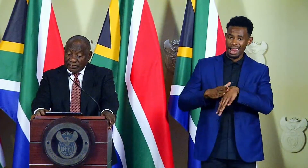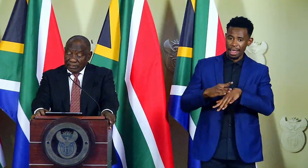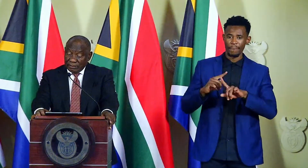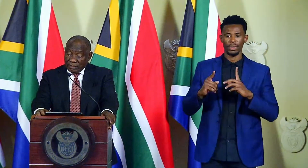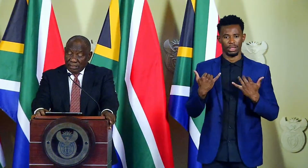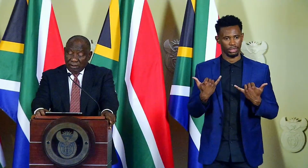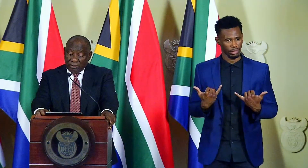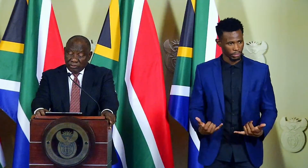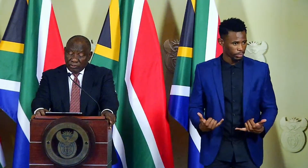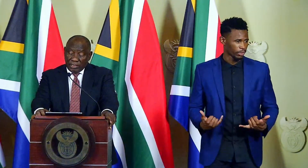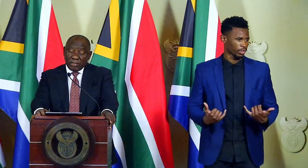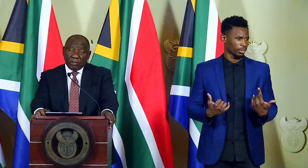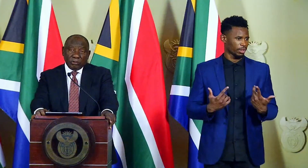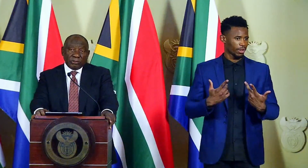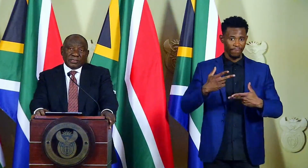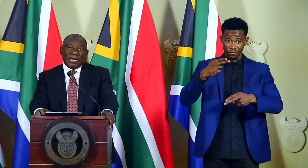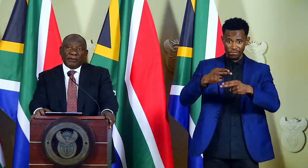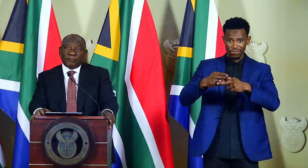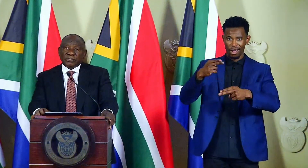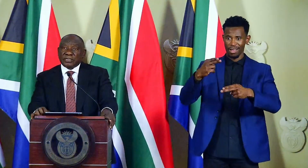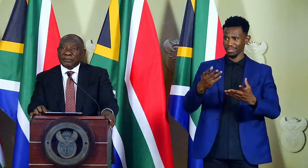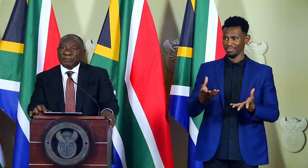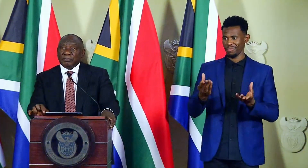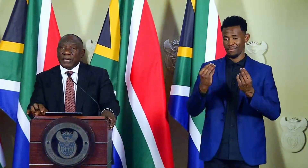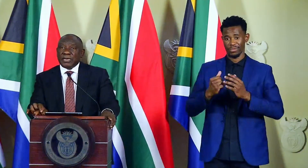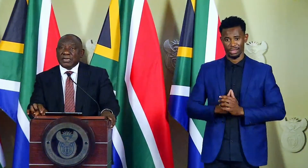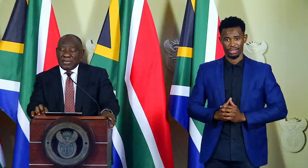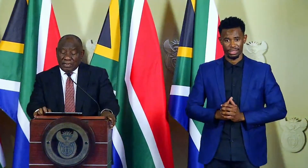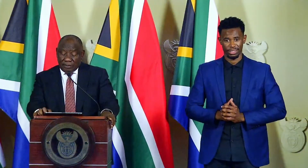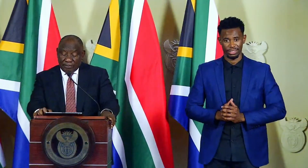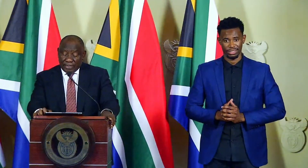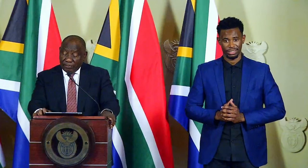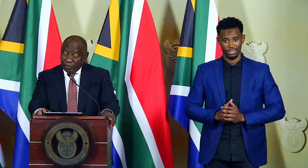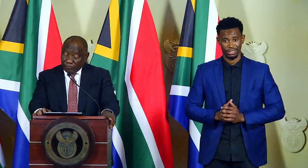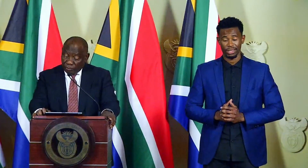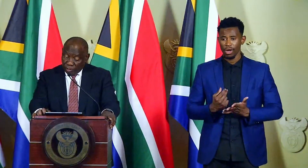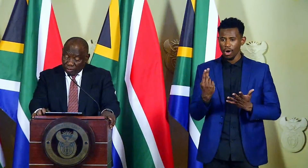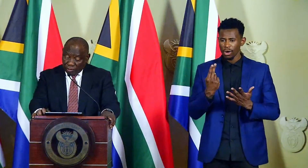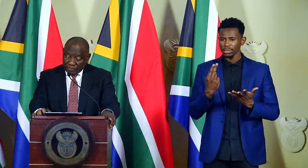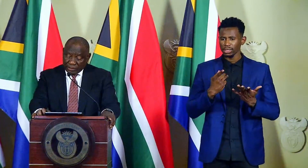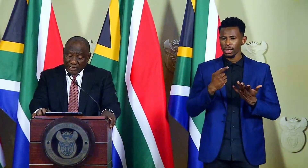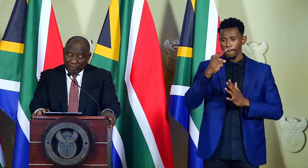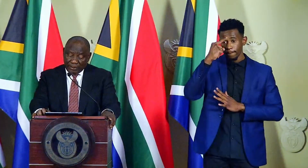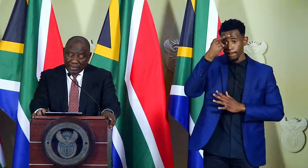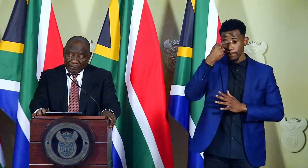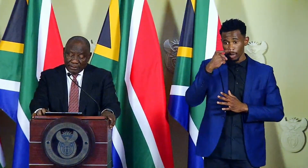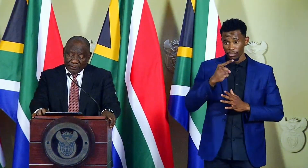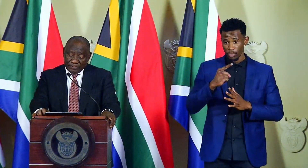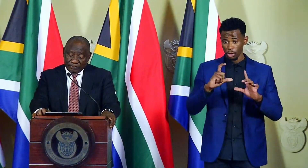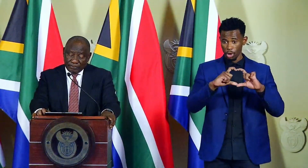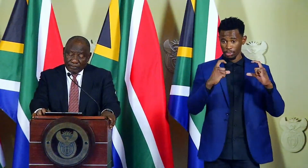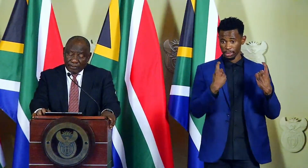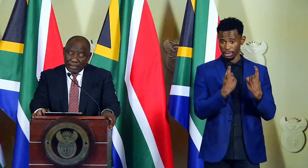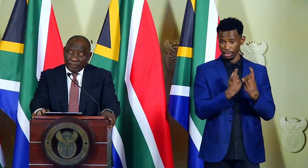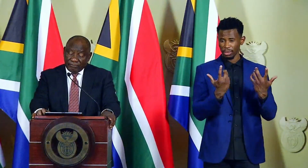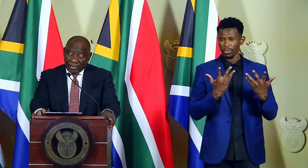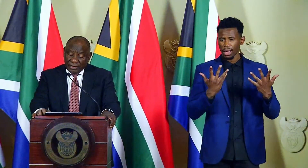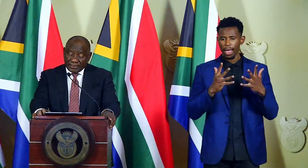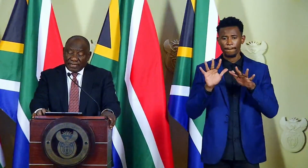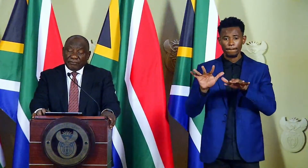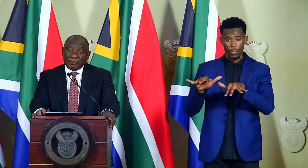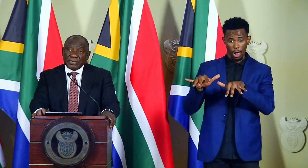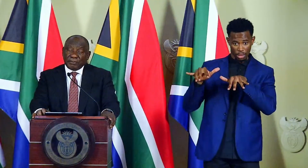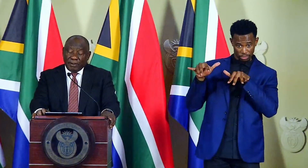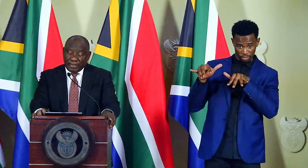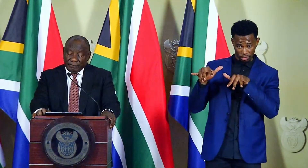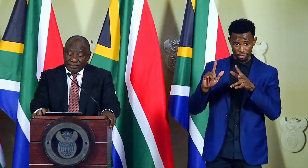arrived. This also includes the efforts that have been made by the Portfolio Committee in Parliament, the